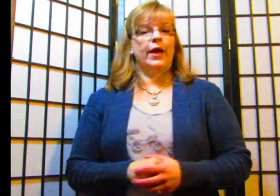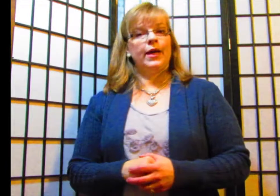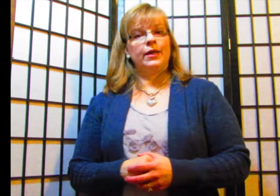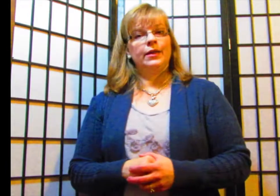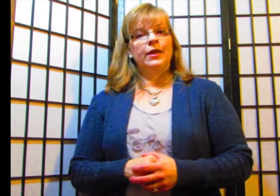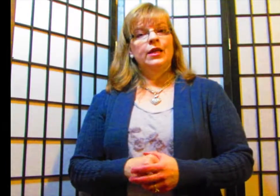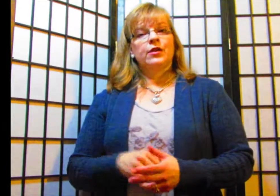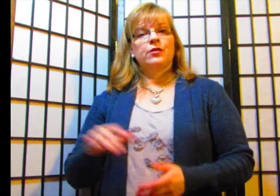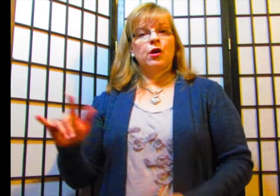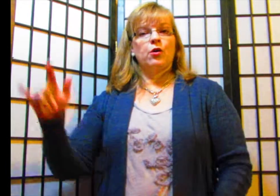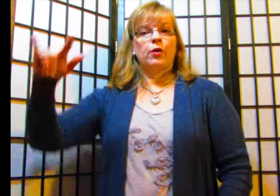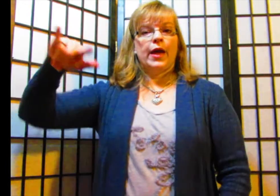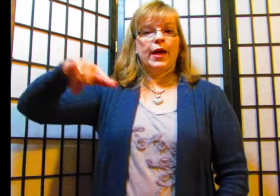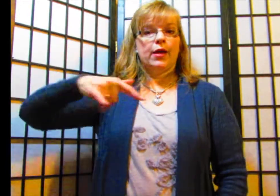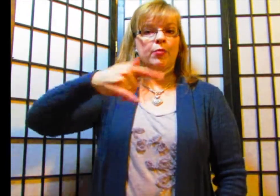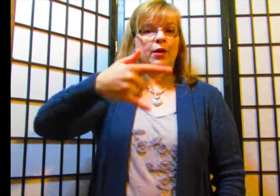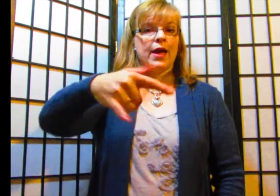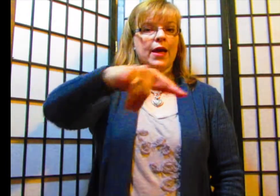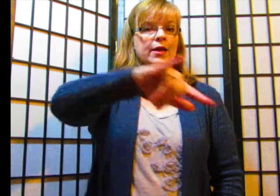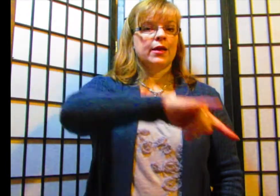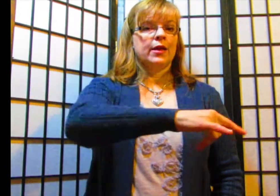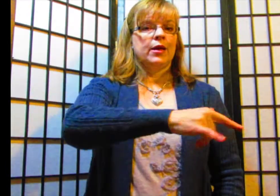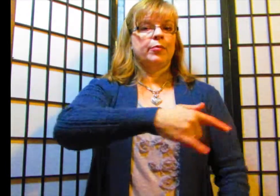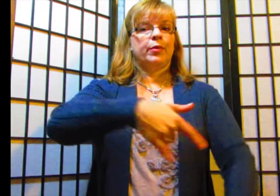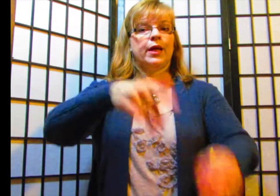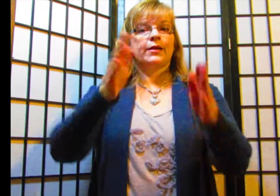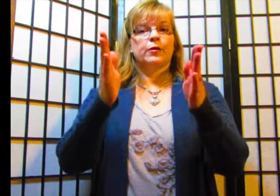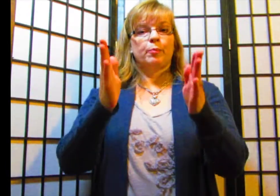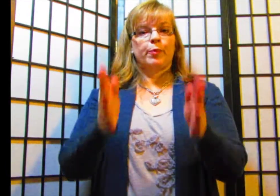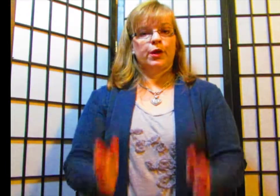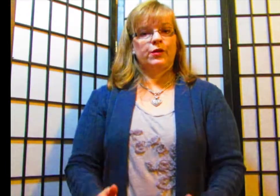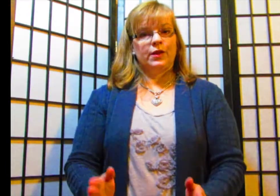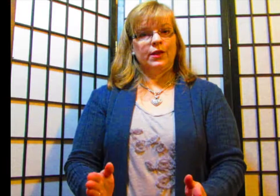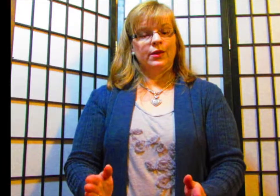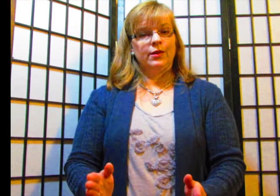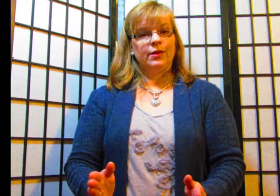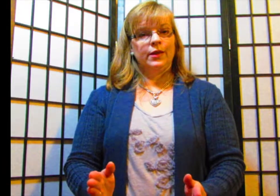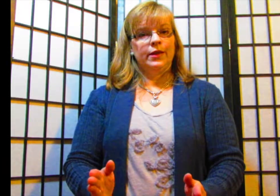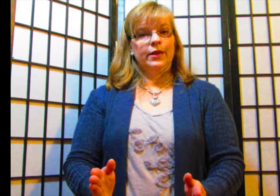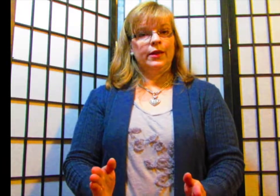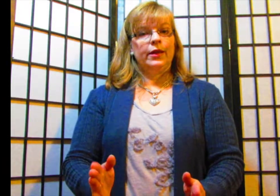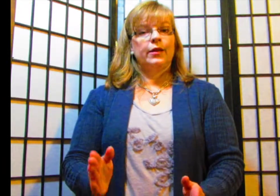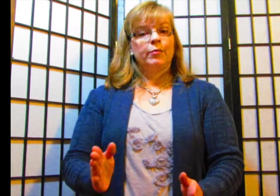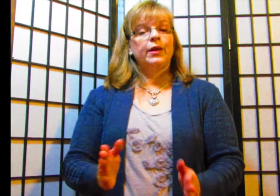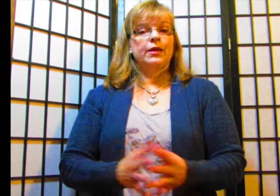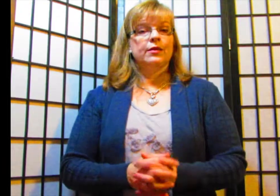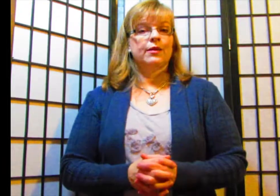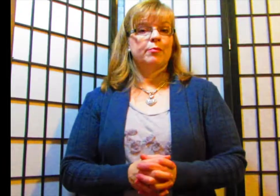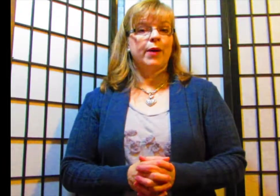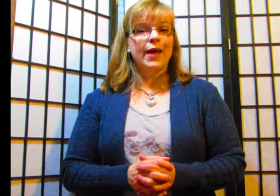Okay? So airplane plus person means